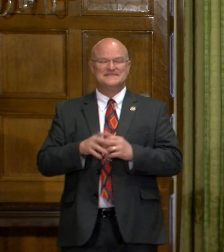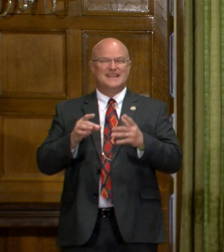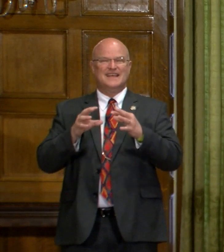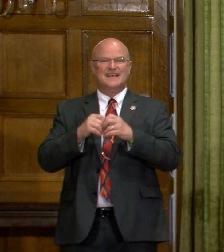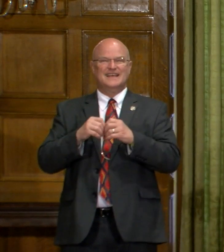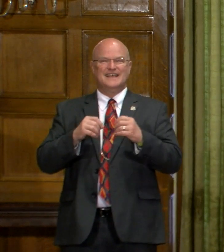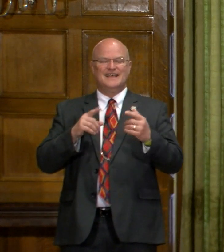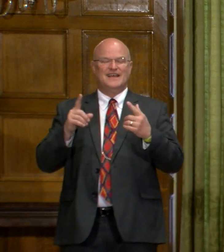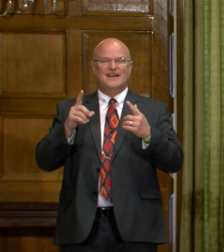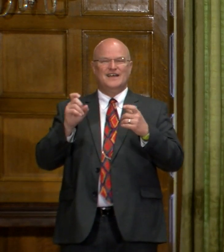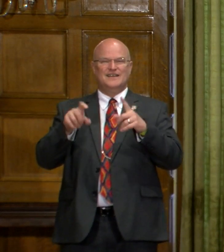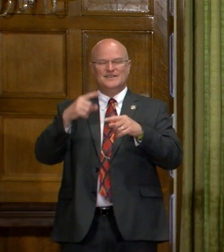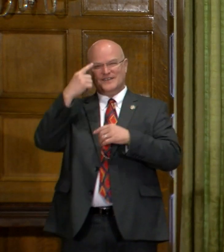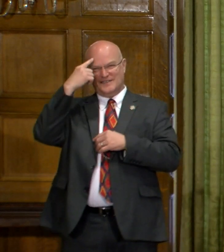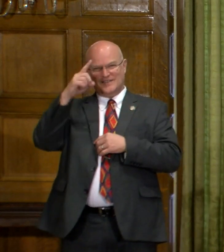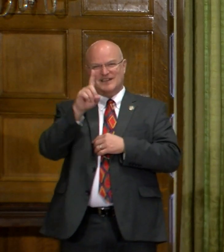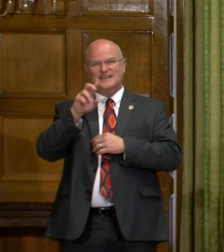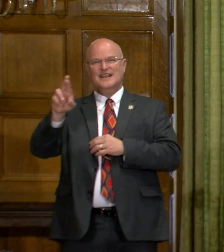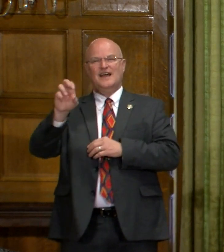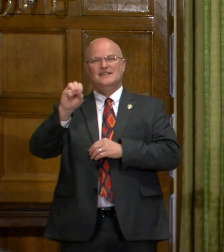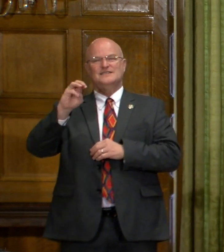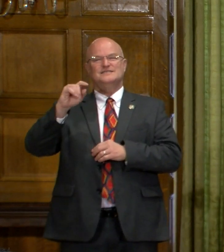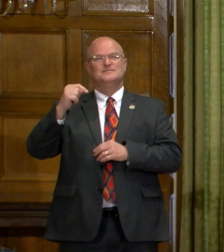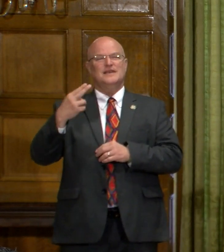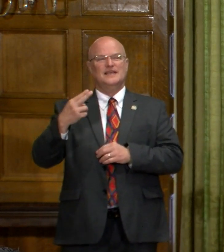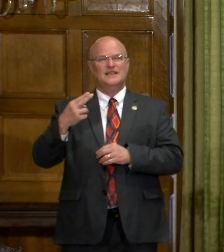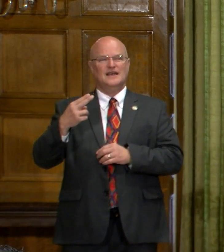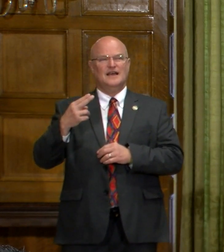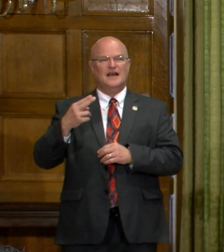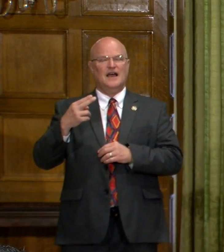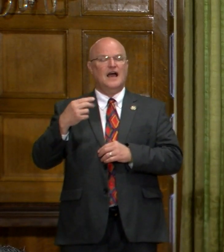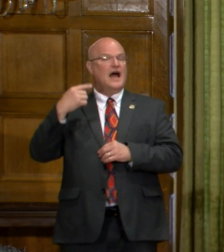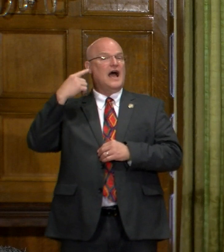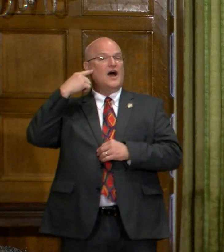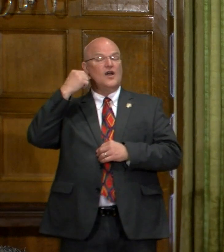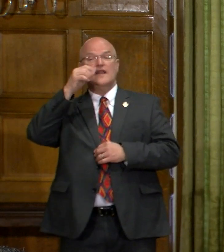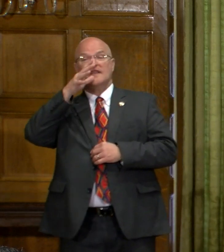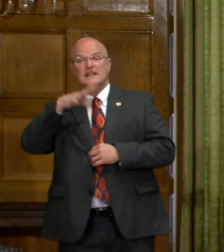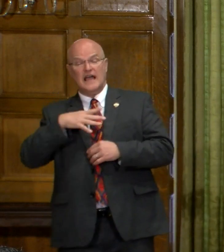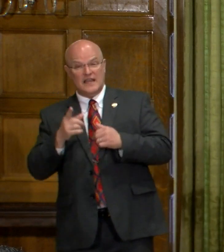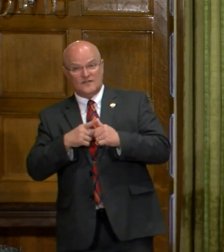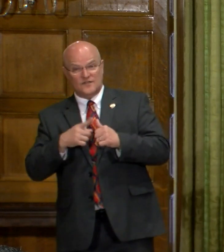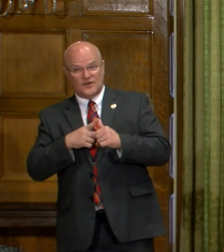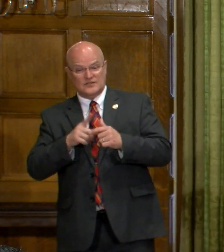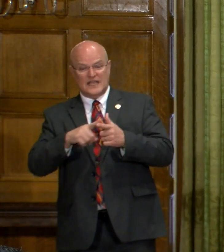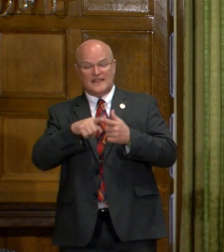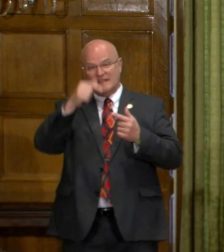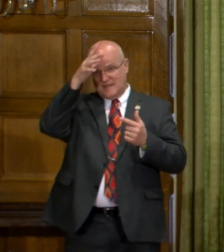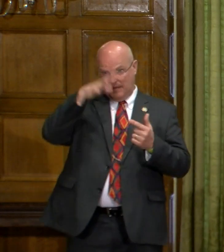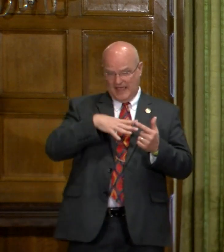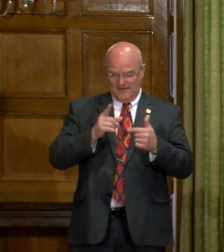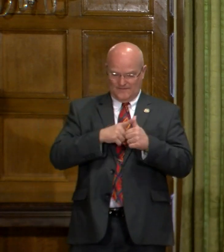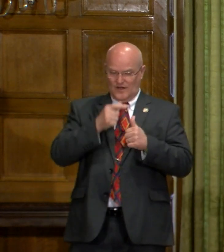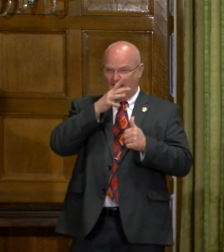This is Melissa. This question is for Dr. Smith. All right, so I heard the lady first, and we'll go to the